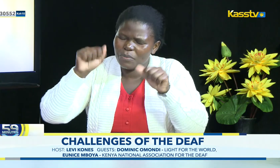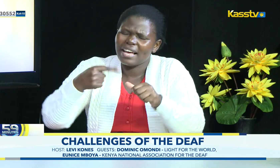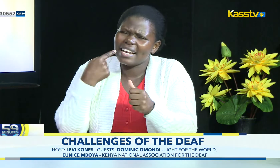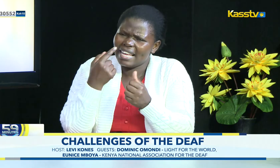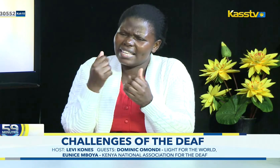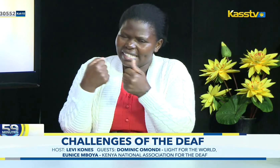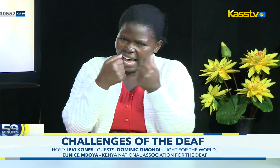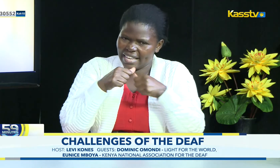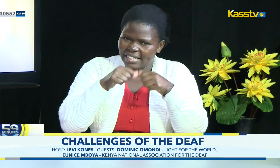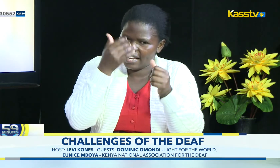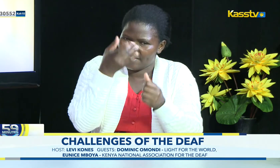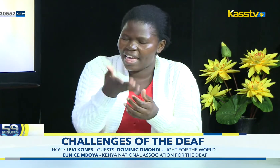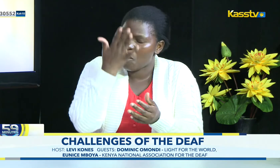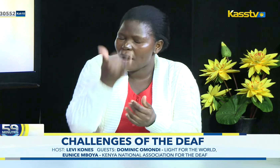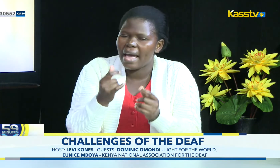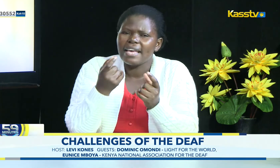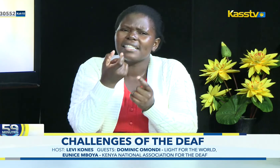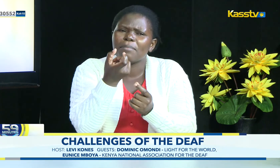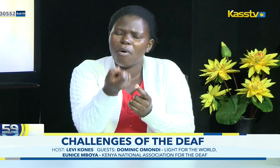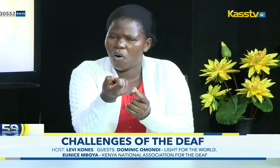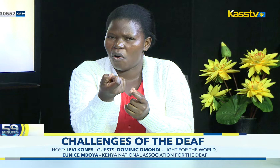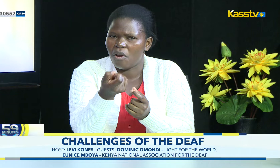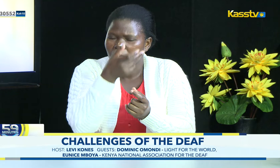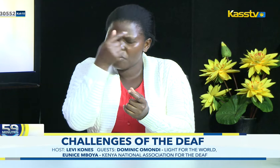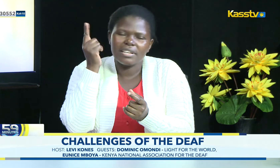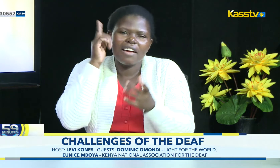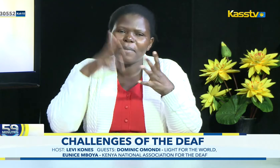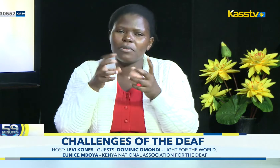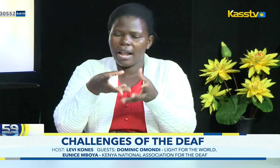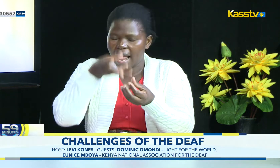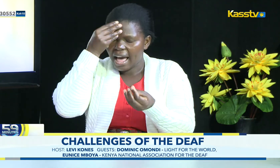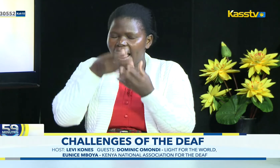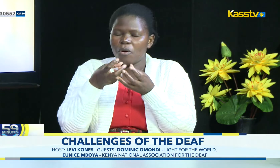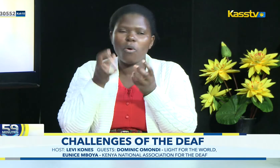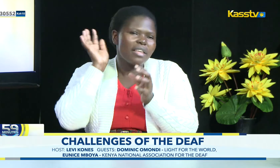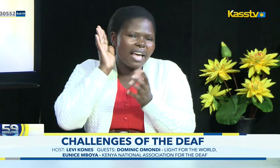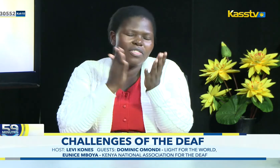see that we have sign language interpreters provided for in the televisions,